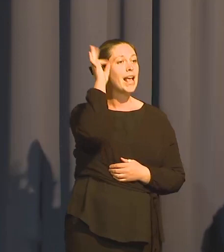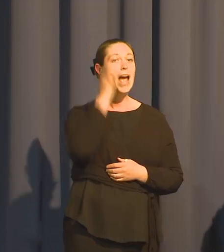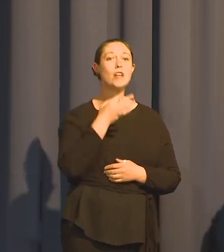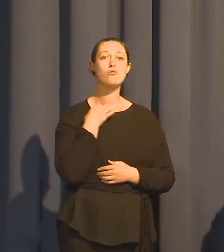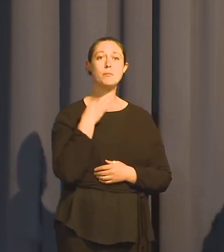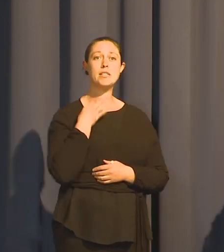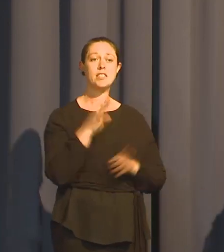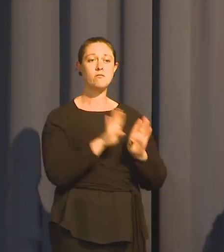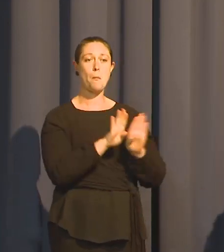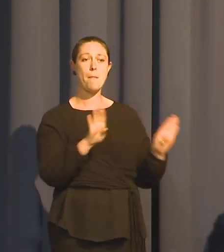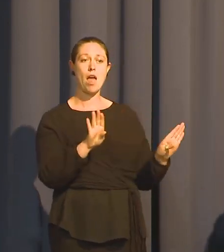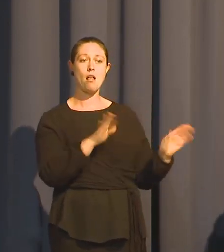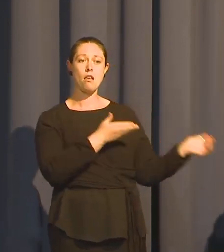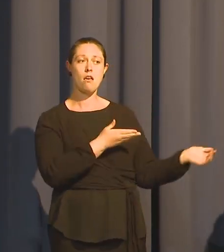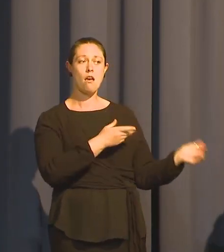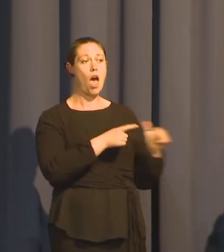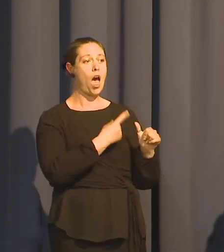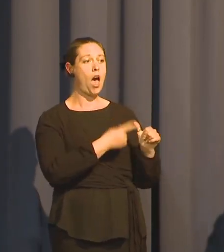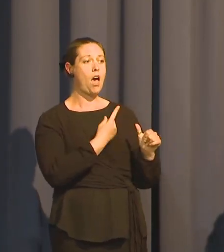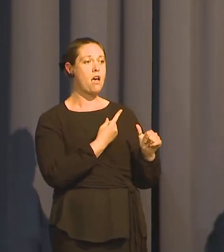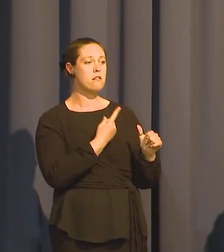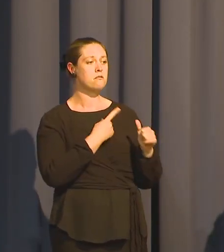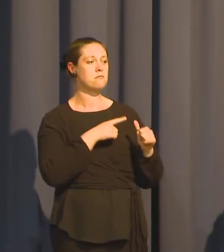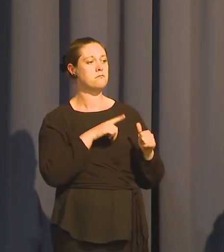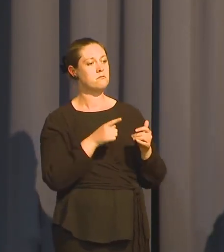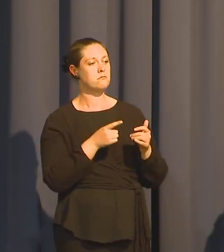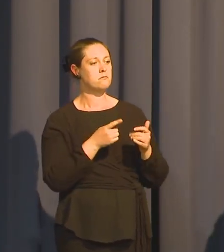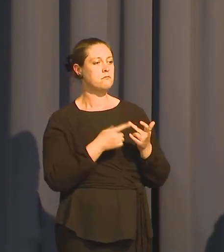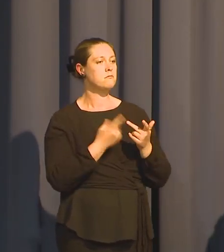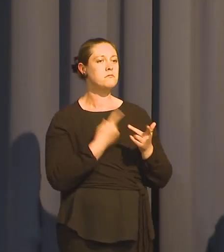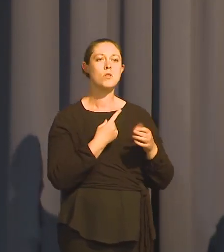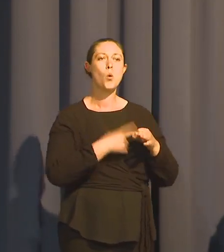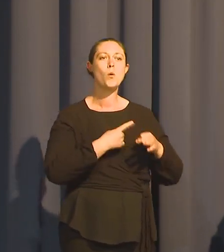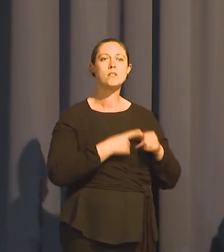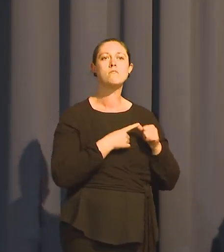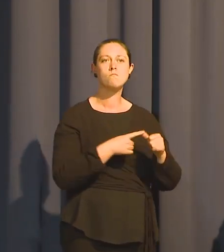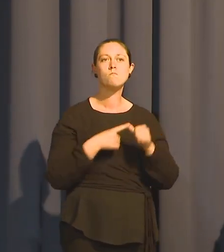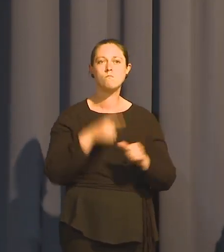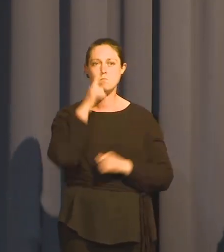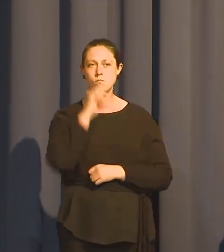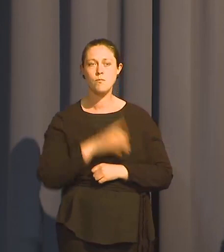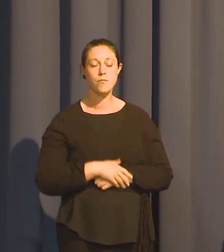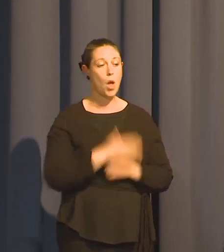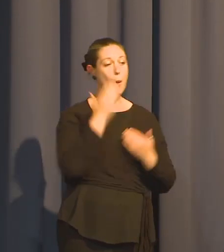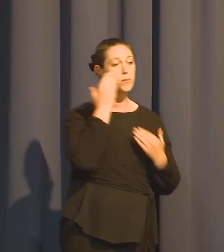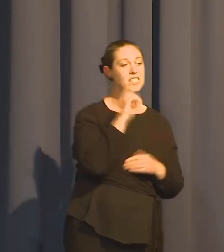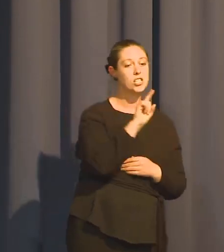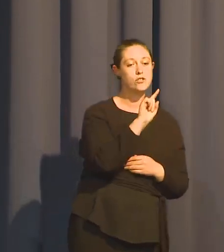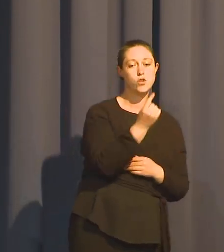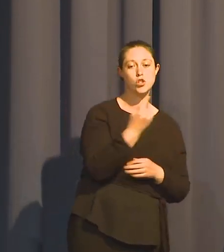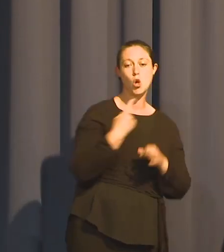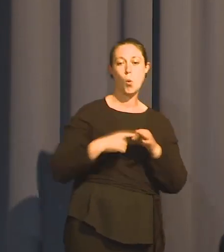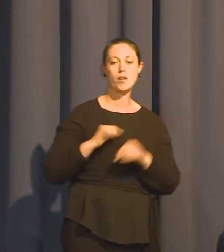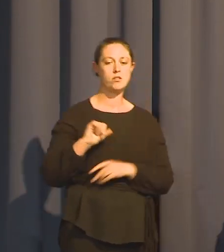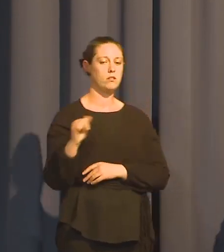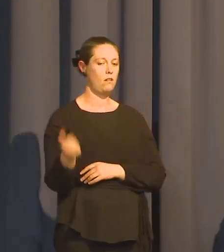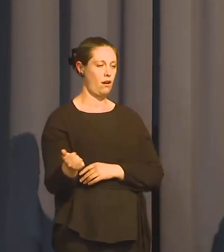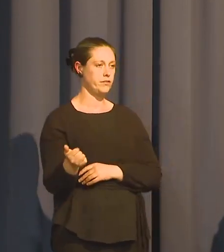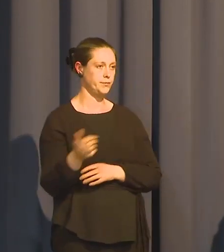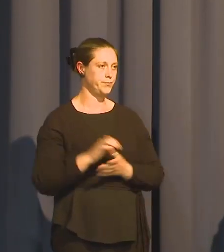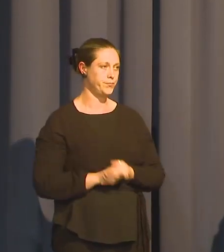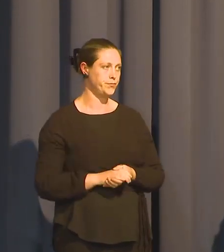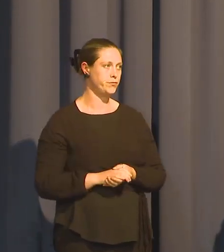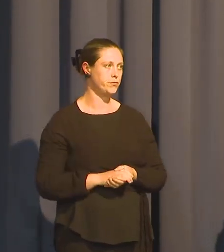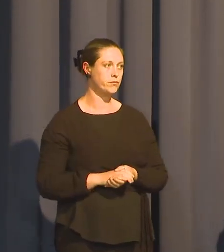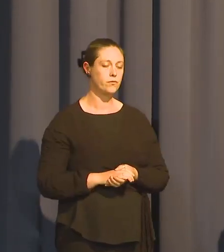any further questions you may have. We'll have the presentations first, and the questions will follow that. Throughout the